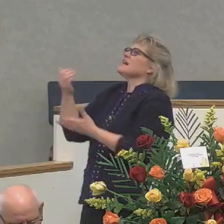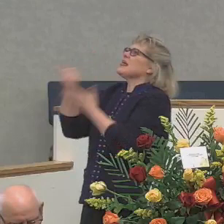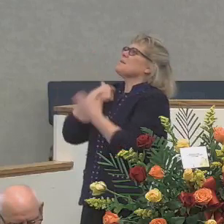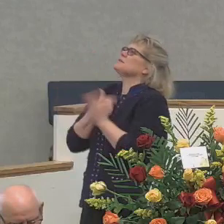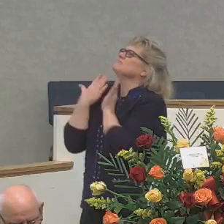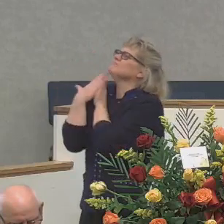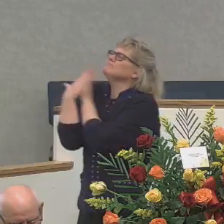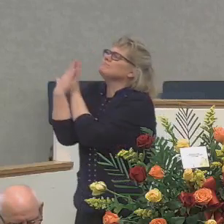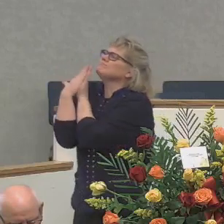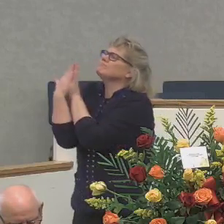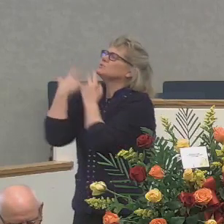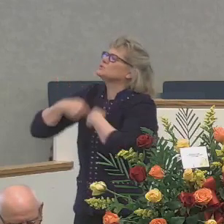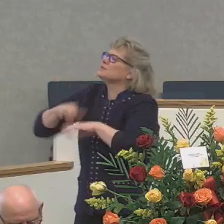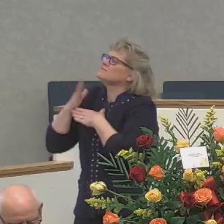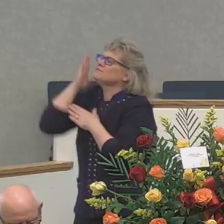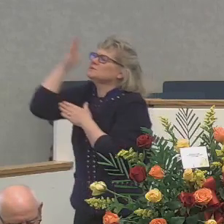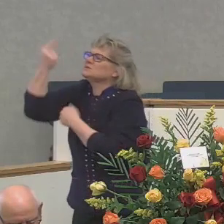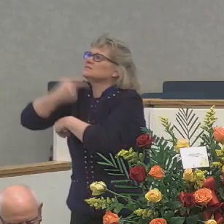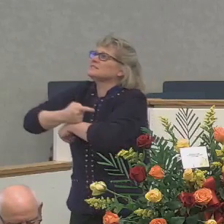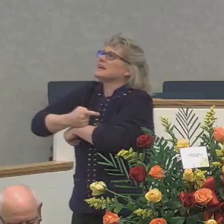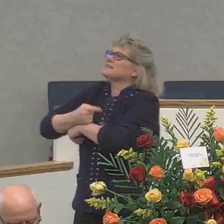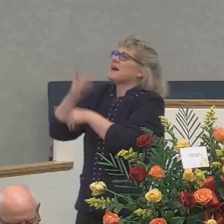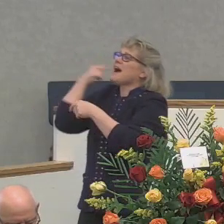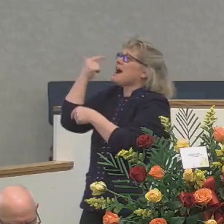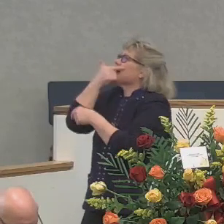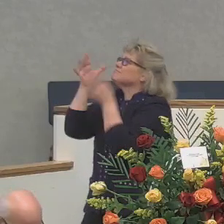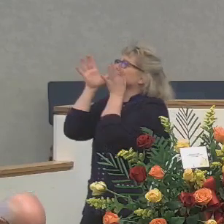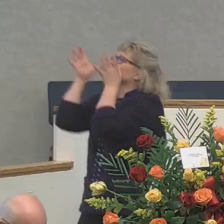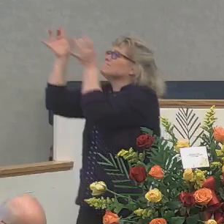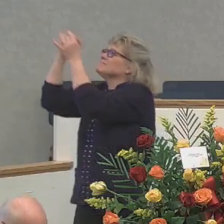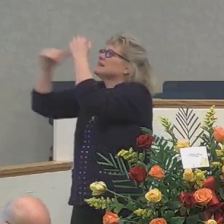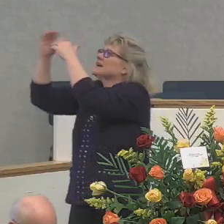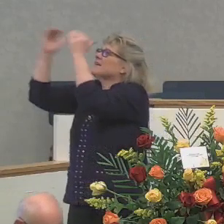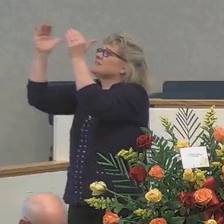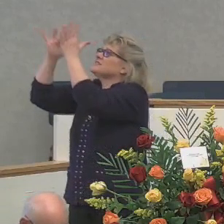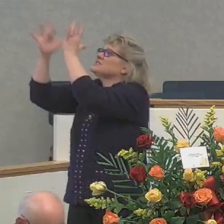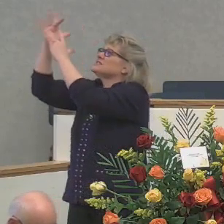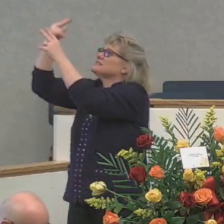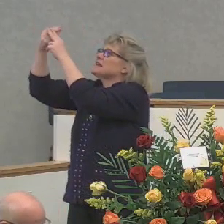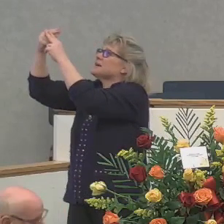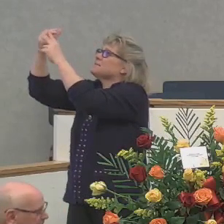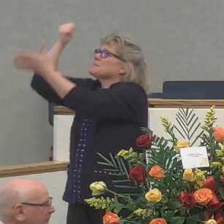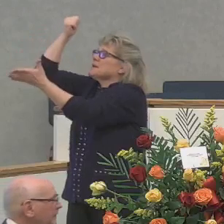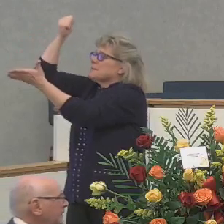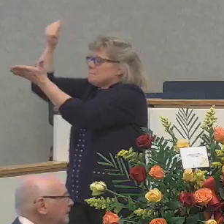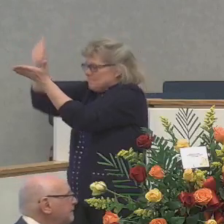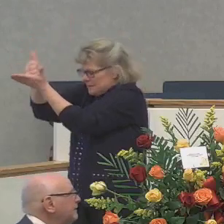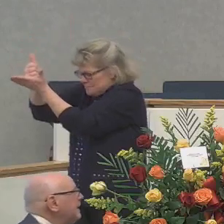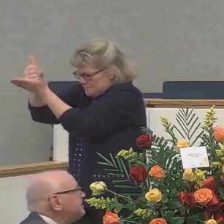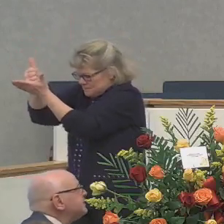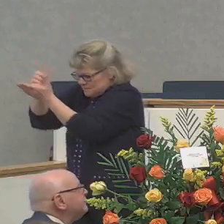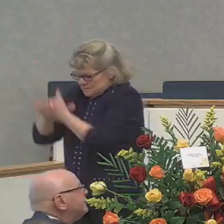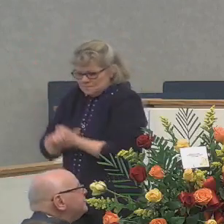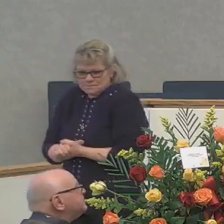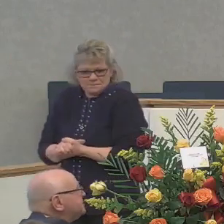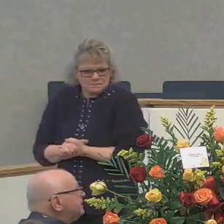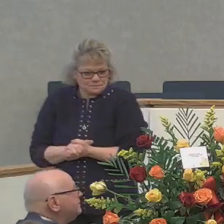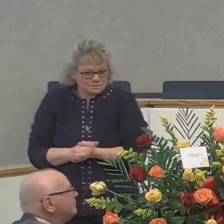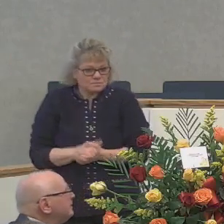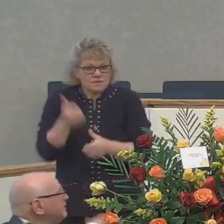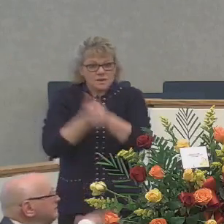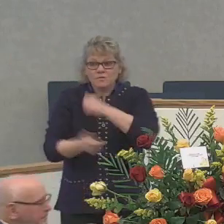so close to you during these days, and may we keep our eyes on heaven. In Jesus' name, amen.